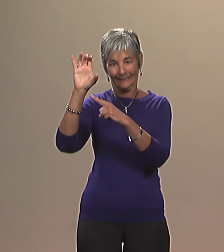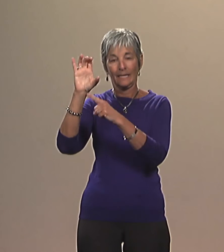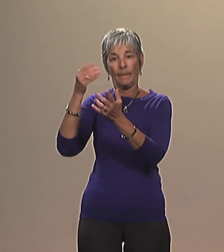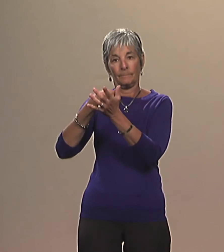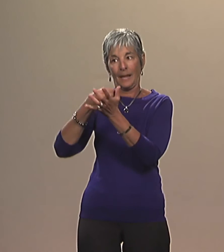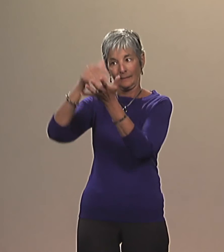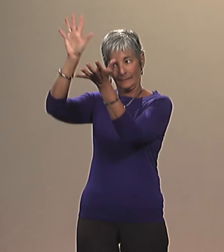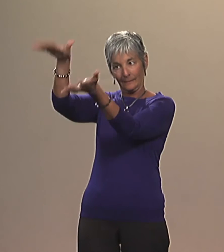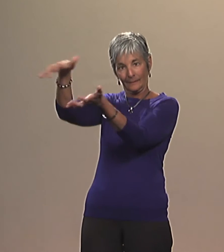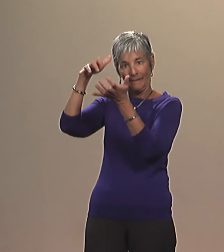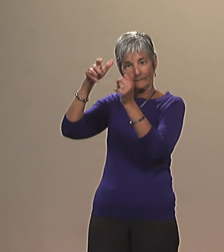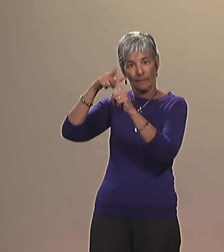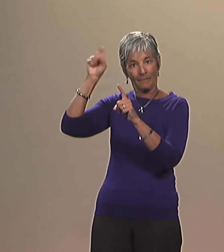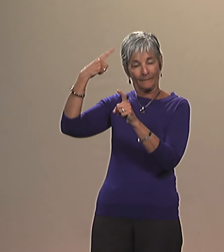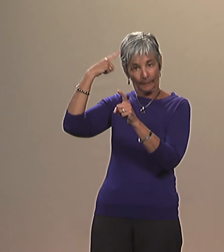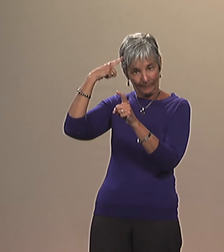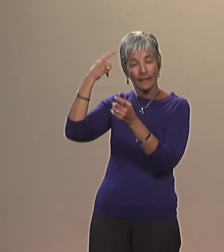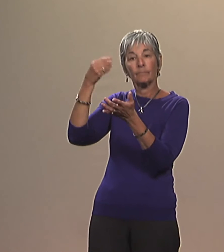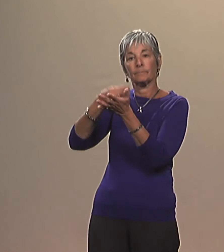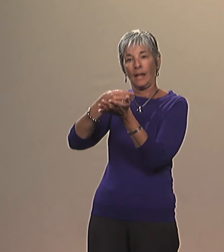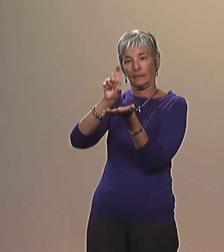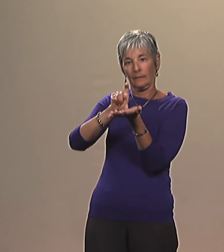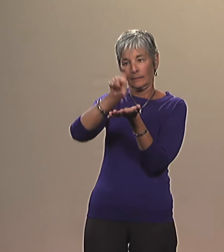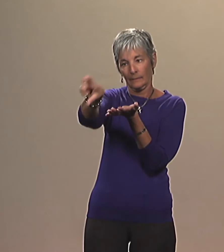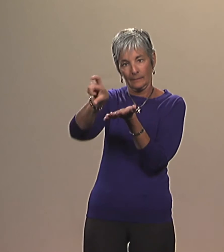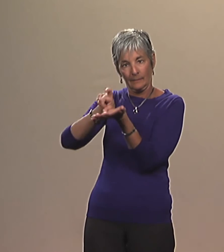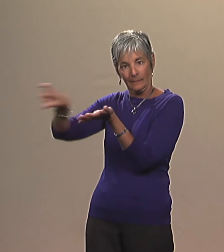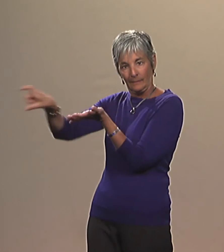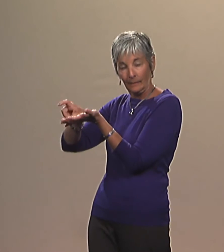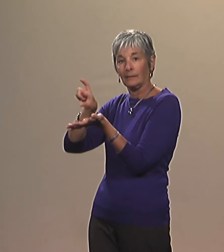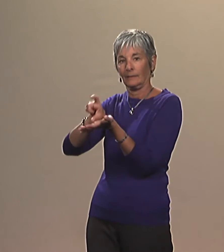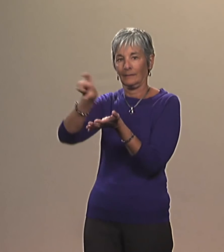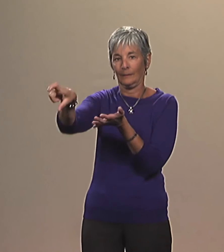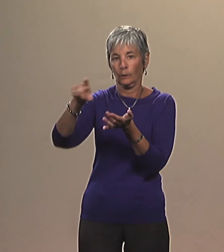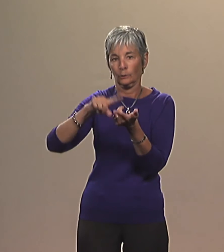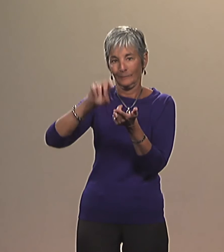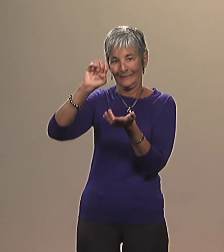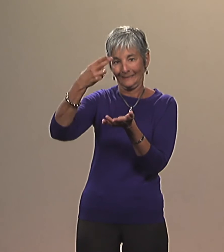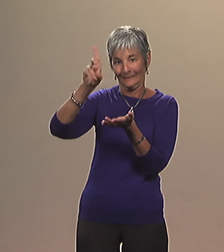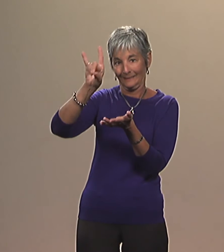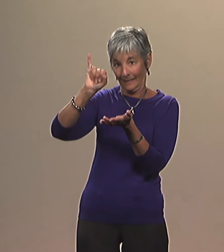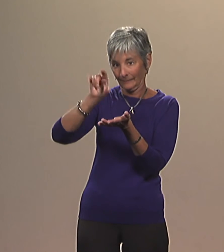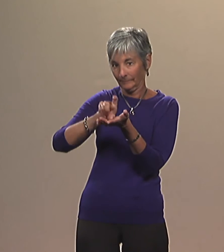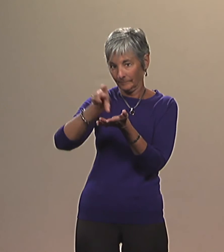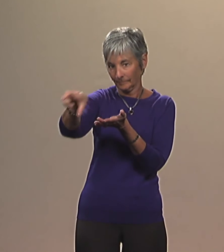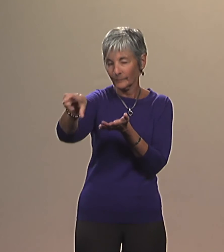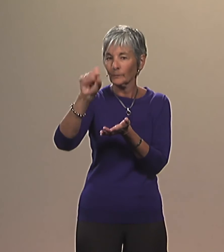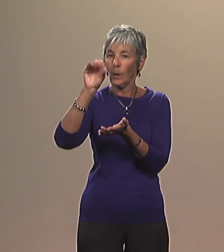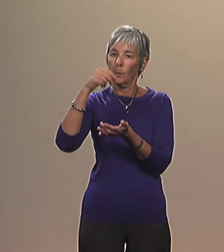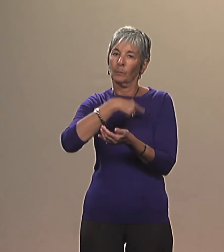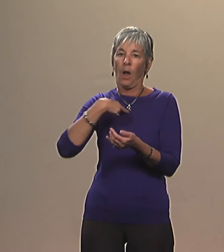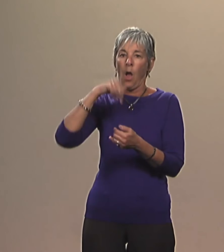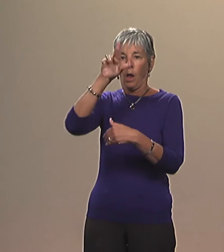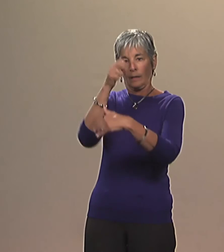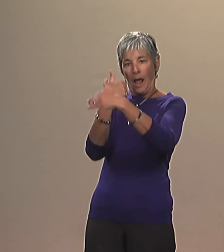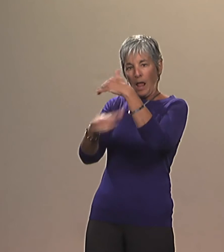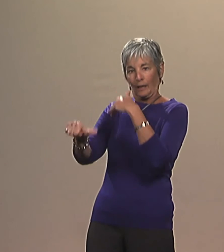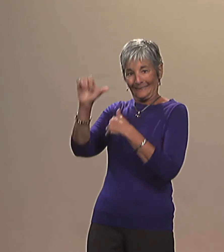The CDC receives a budget from the government, and then they distribute those funds among various entities such as EDI. In that sense, EDI is under